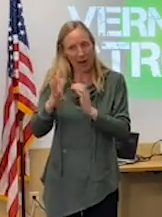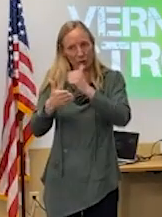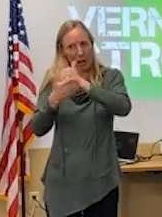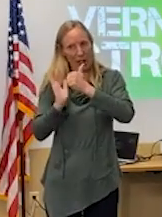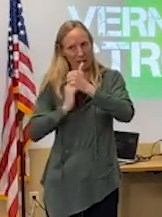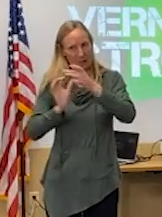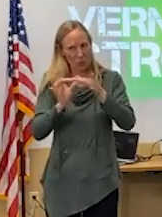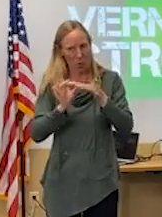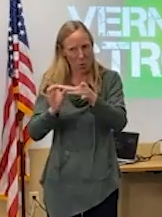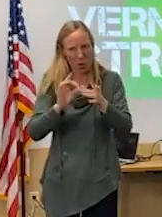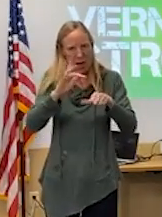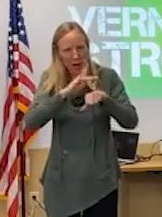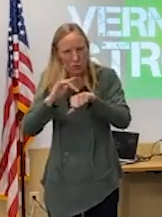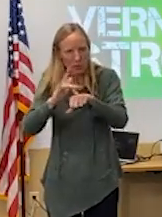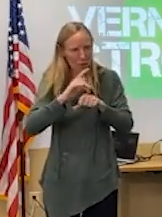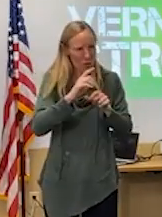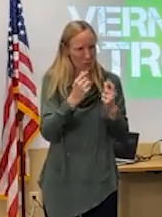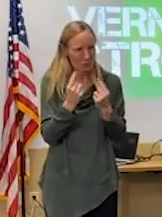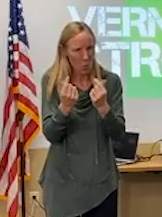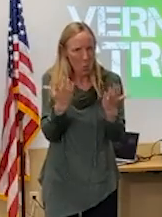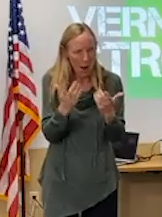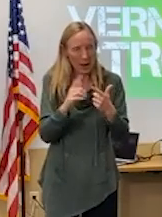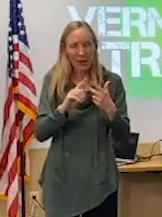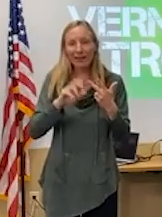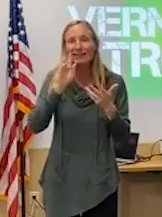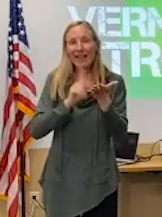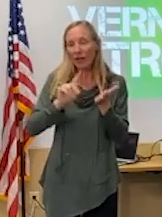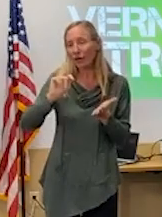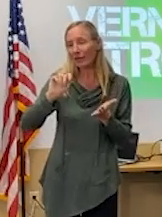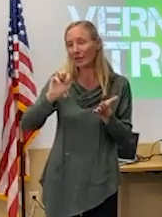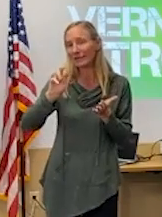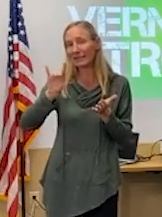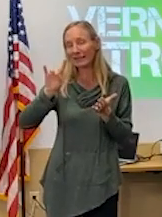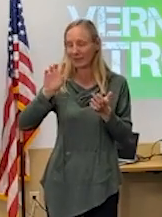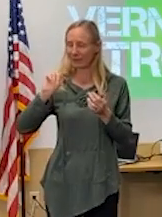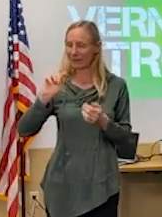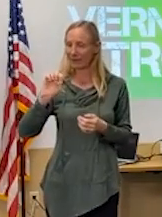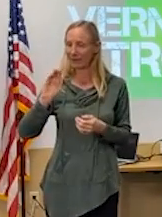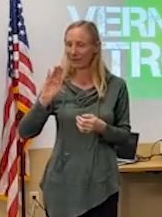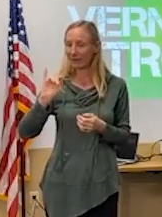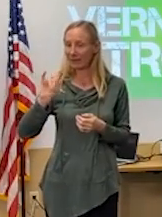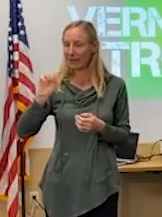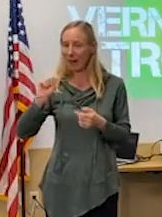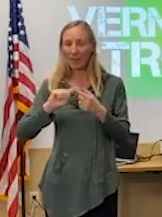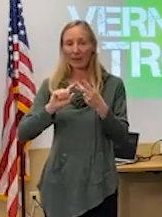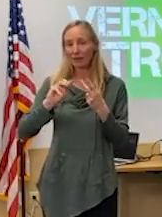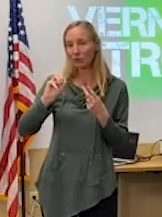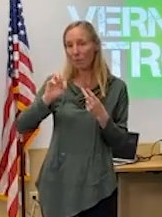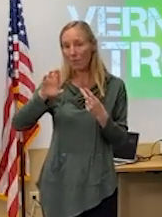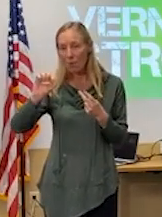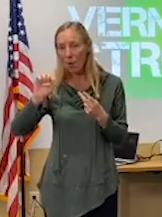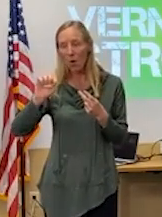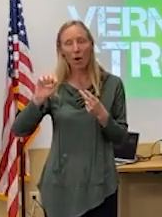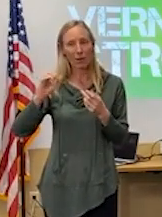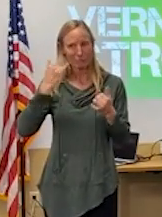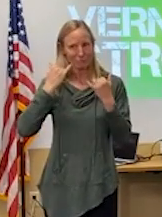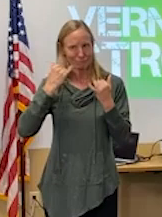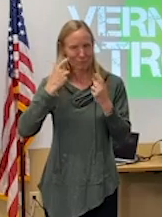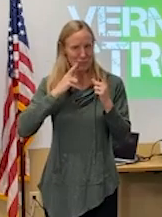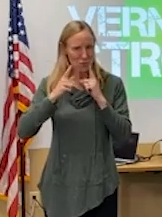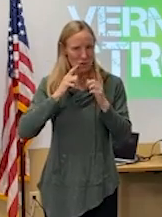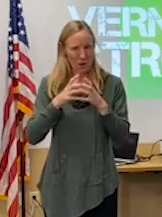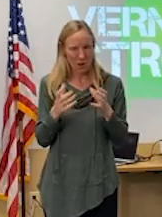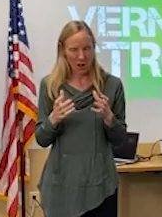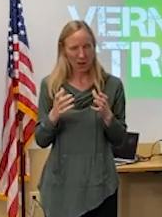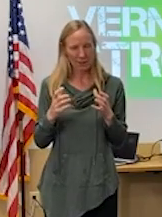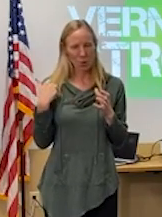we're putting these resources to work. Secretary Tebbets. Secretary Moore's been on the phone with us also consistently, helping us think about the role